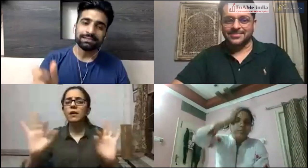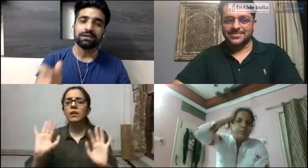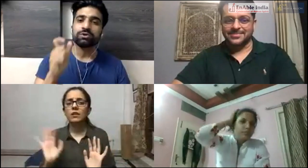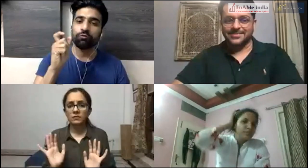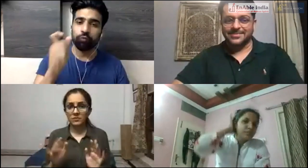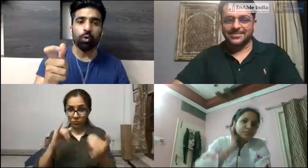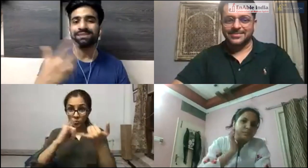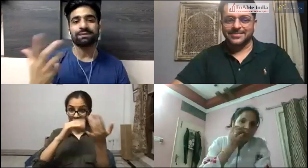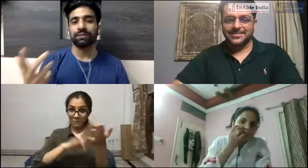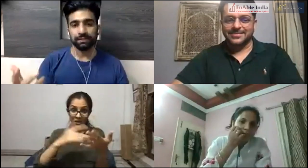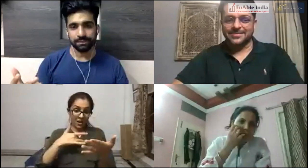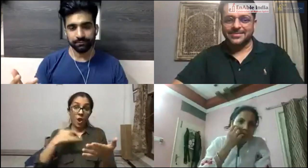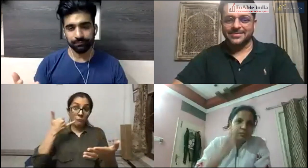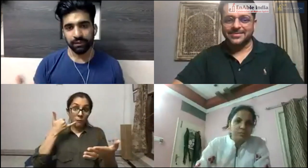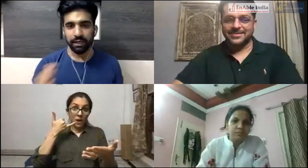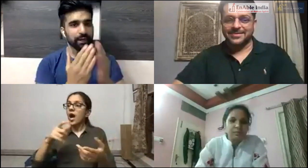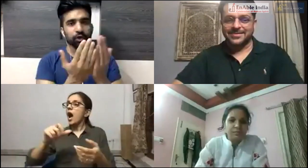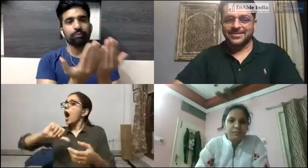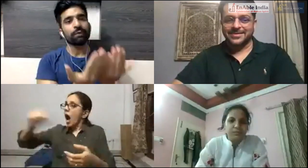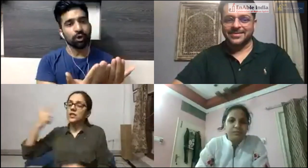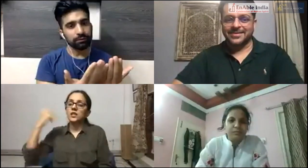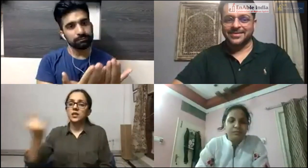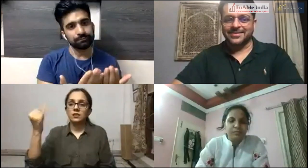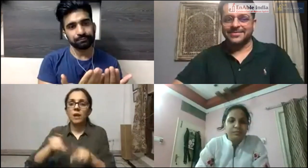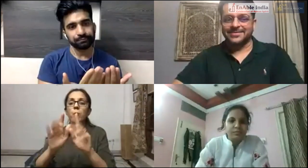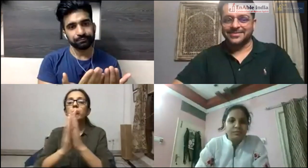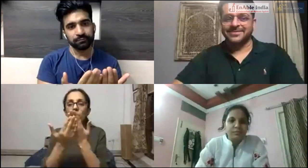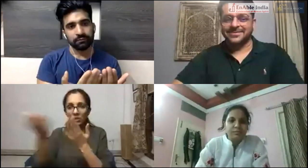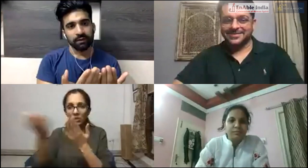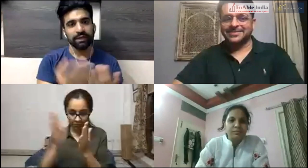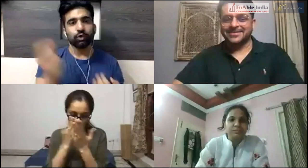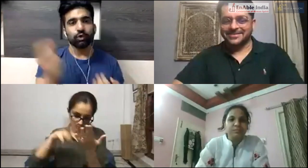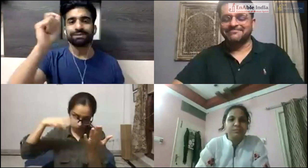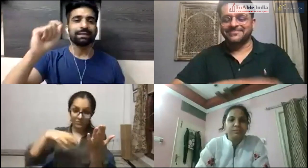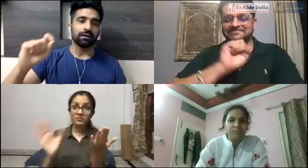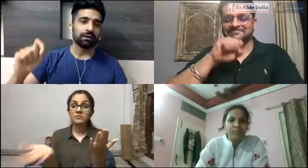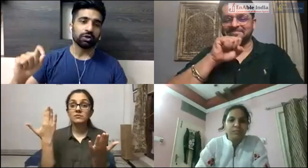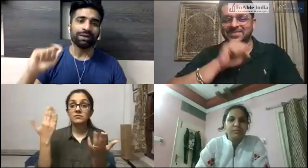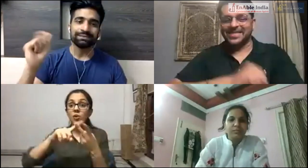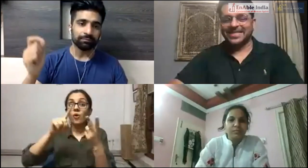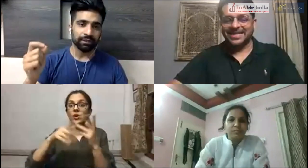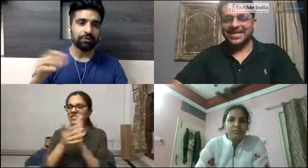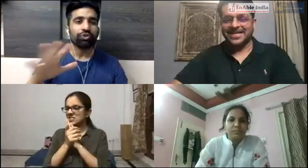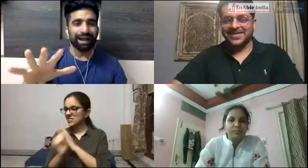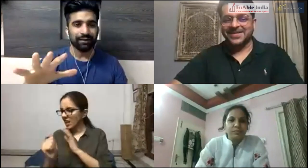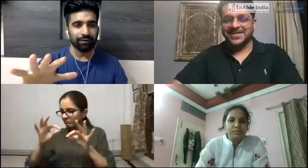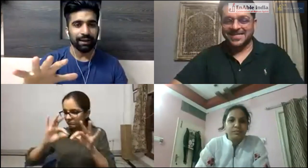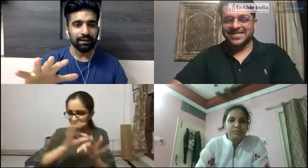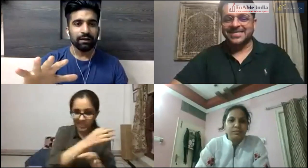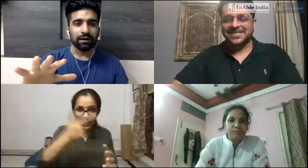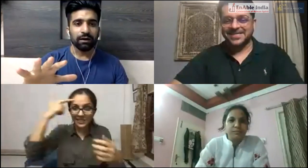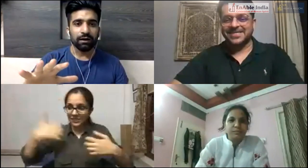replace phone with something else. It could be a book. It could be a skill, doing something.